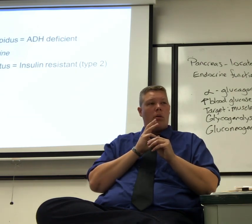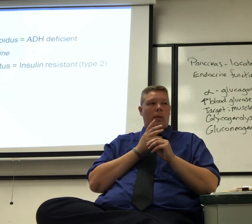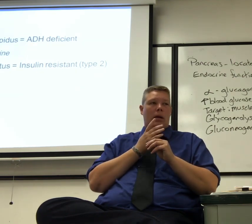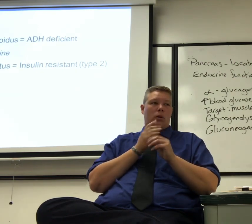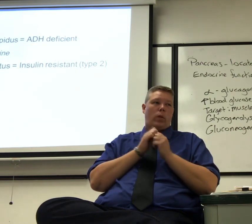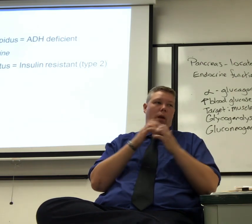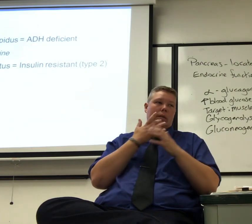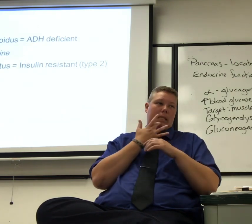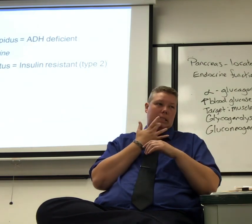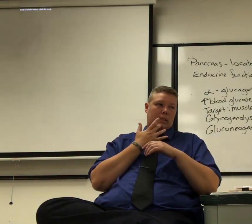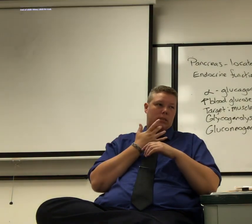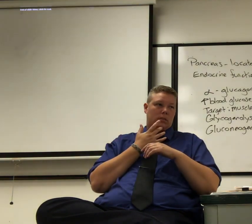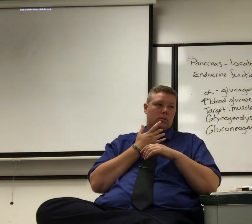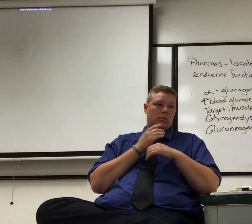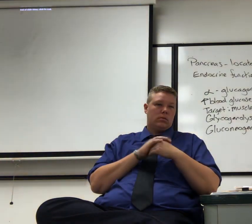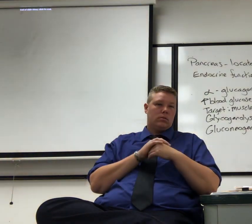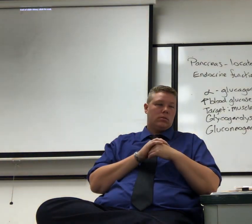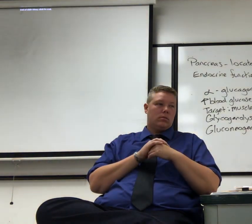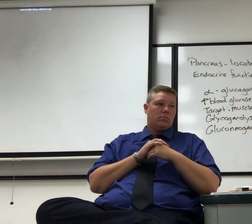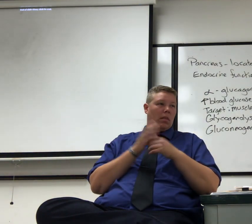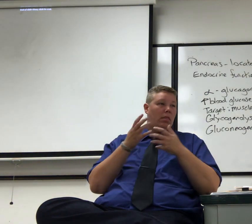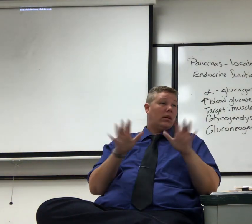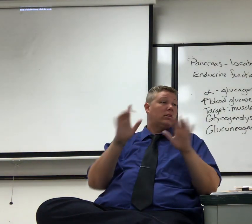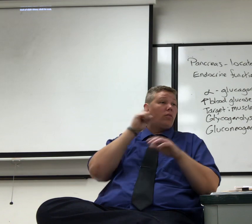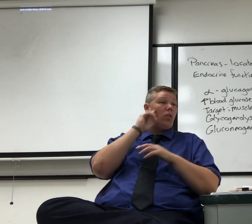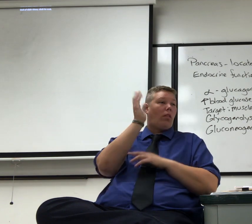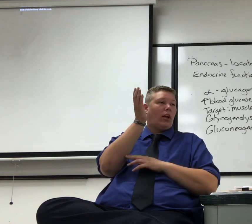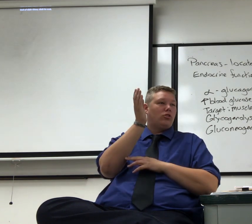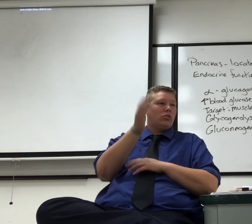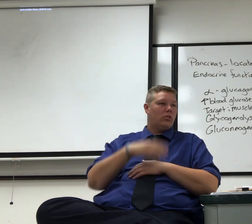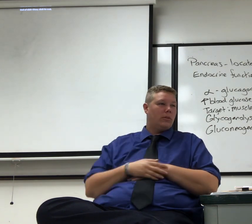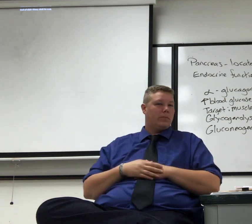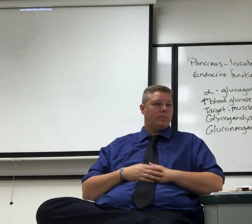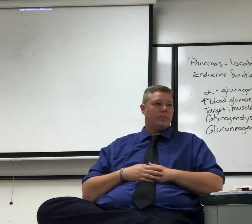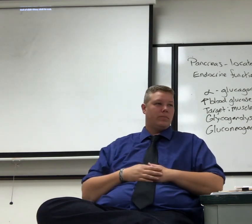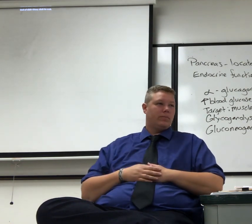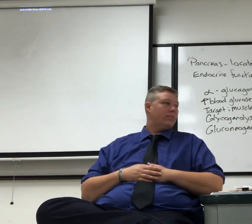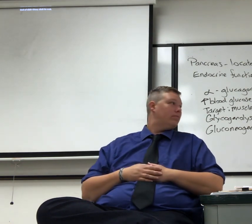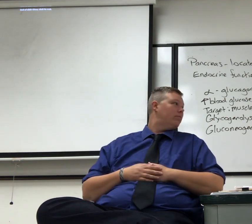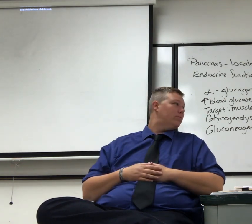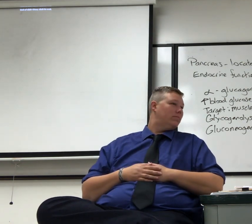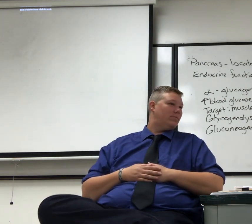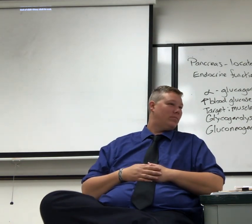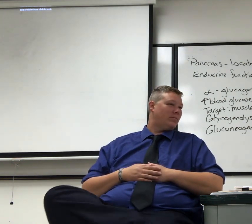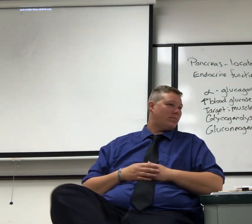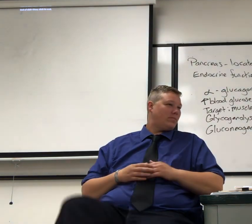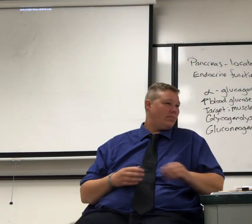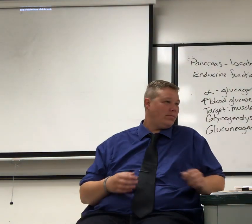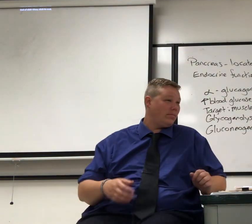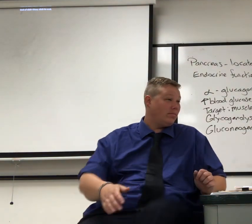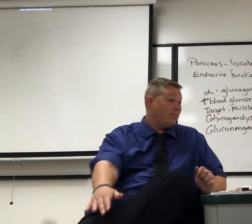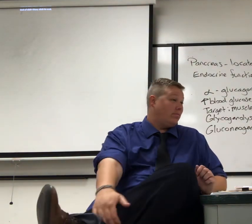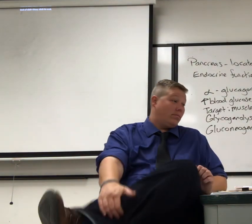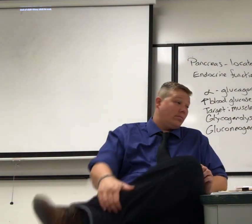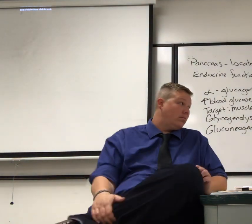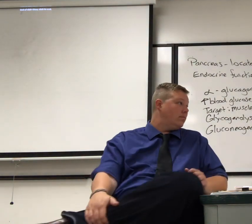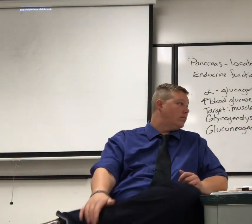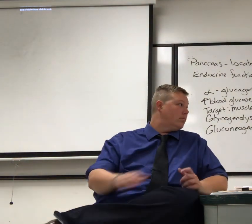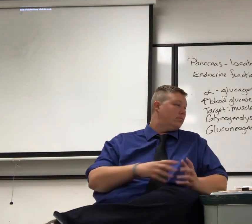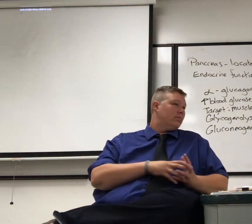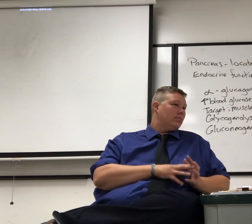increase urine output. It'd be more watery, less concentrated, hence tasteless. All right. That concludes